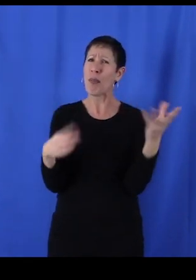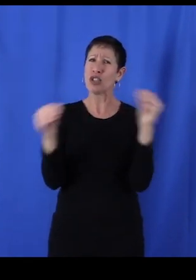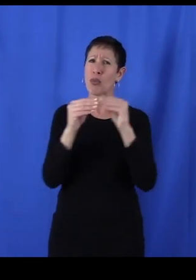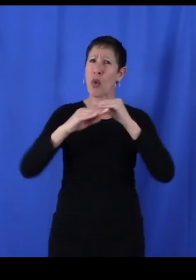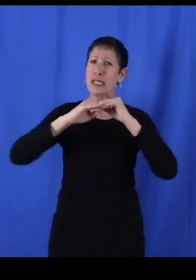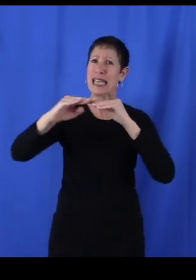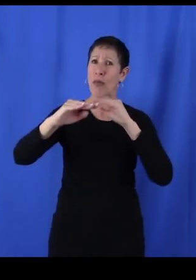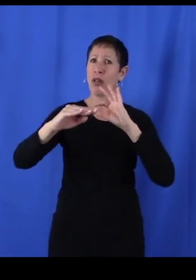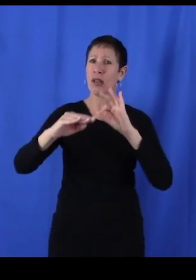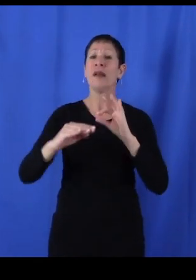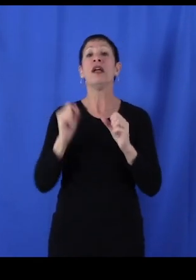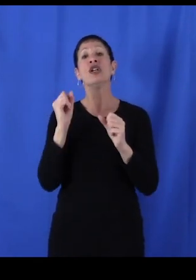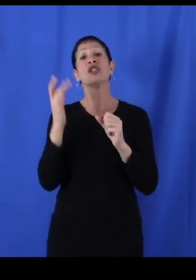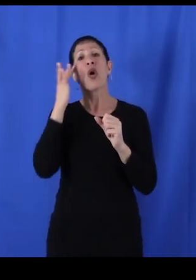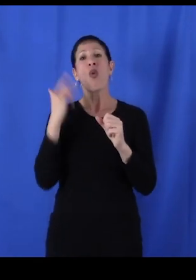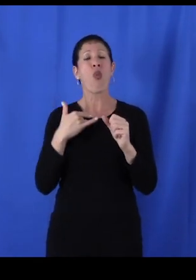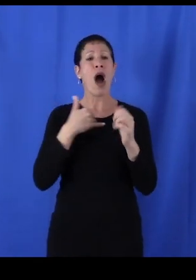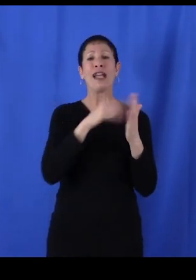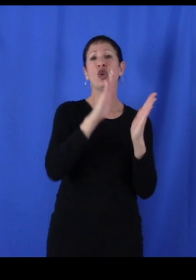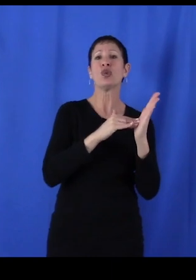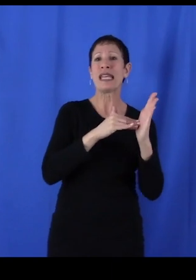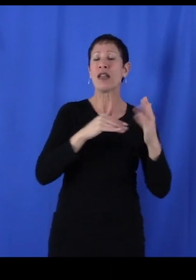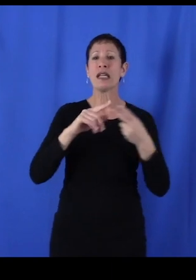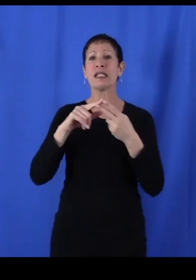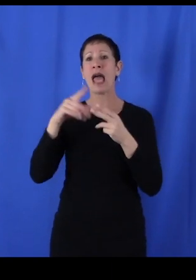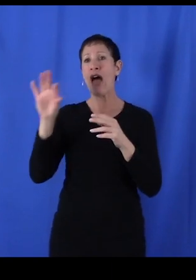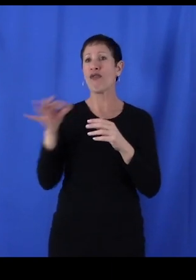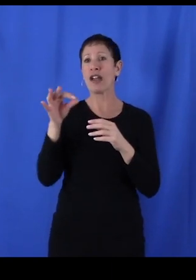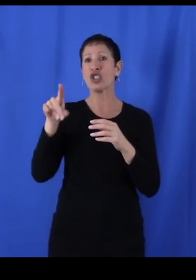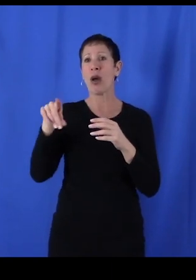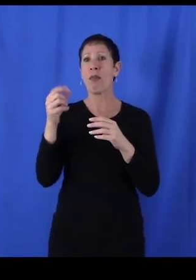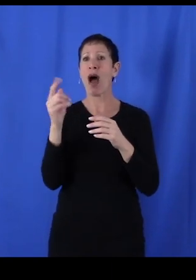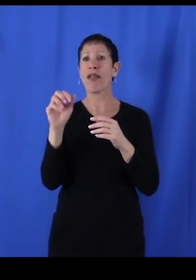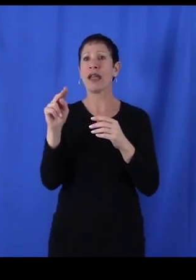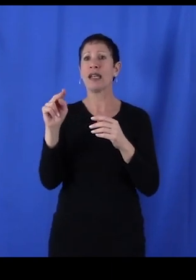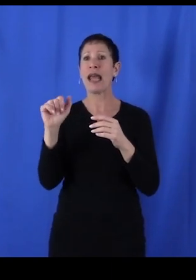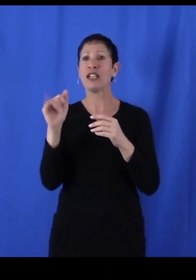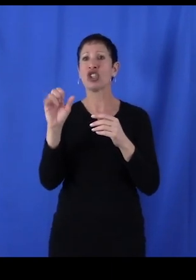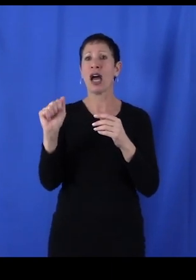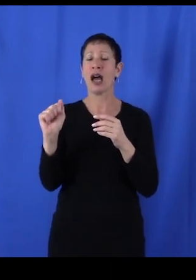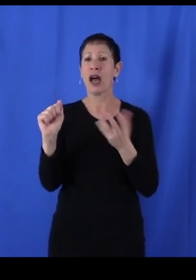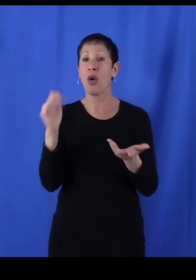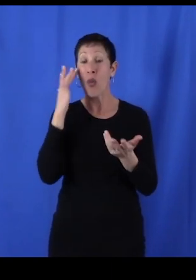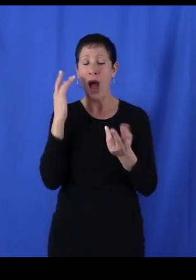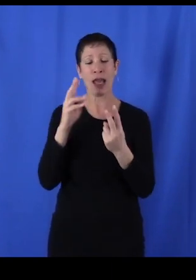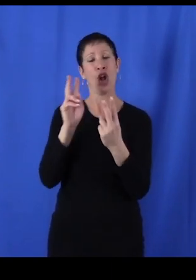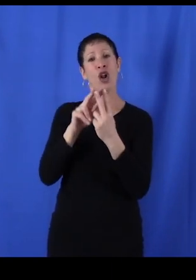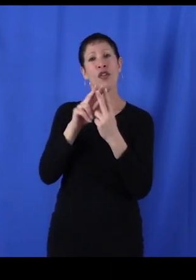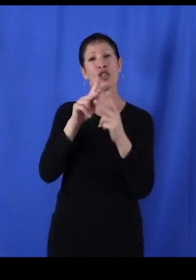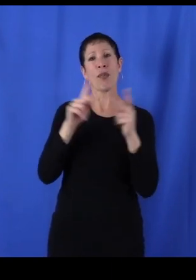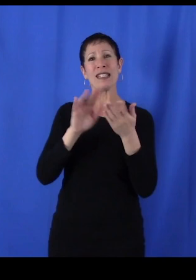So why New Zealand and French Polynesia? Because they've now become the exit strategy for the valley's super